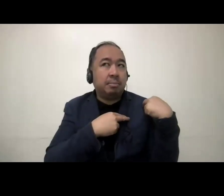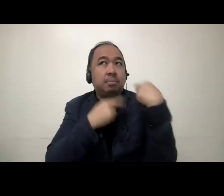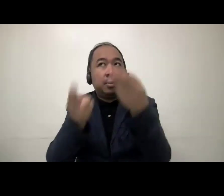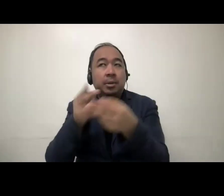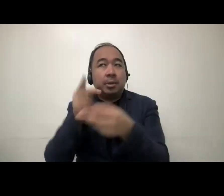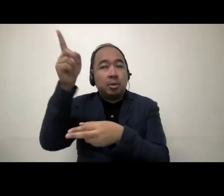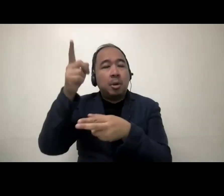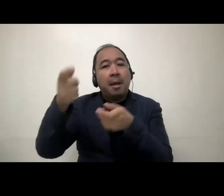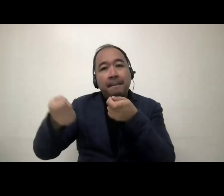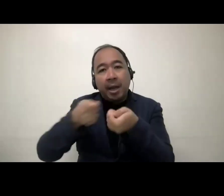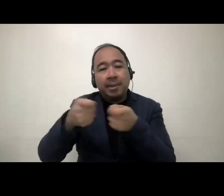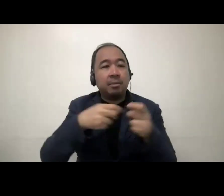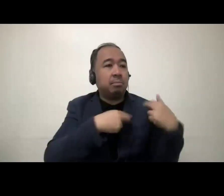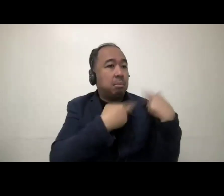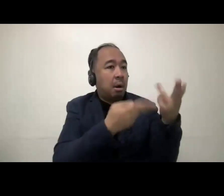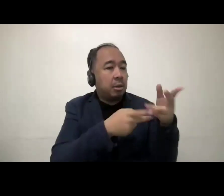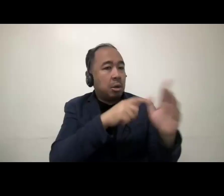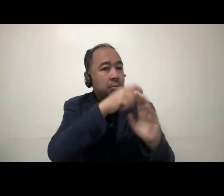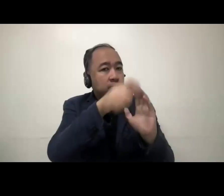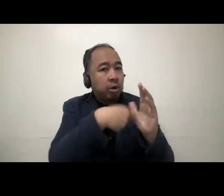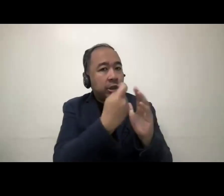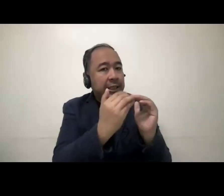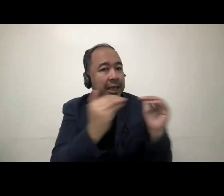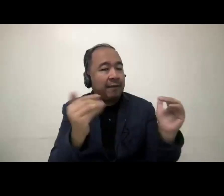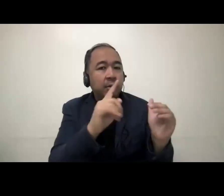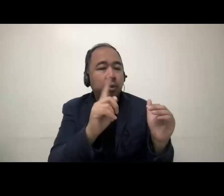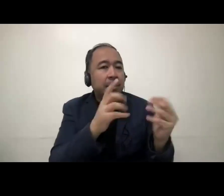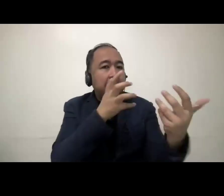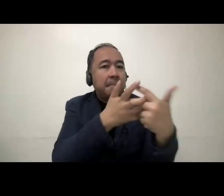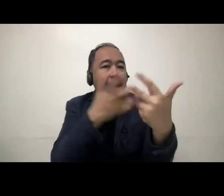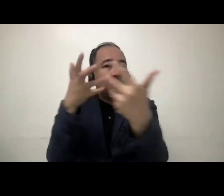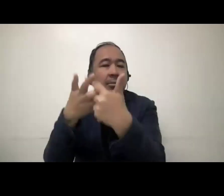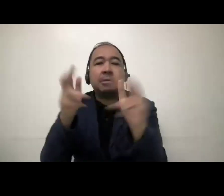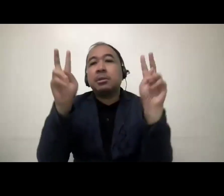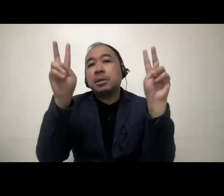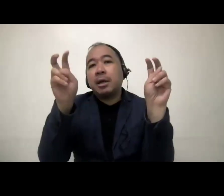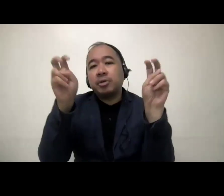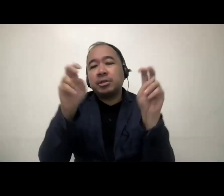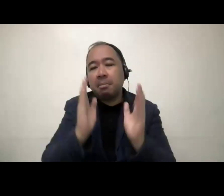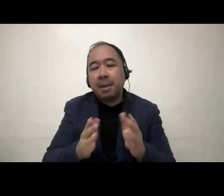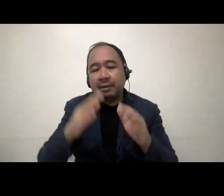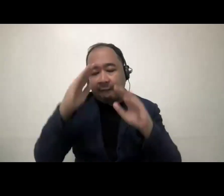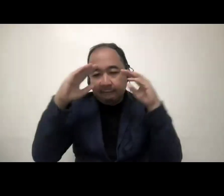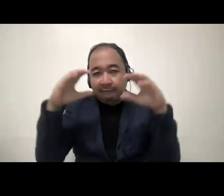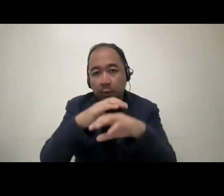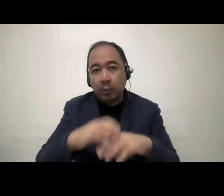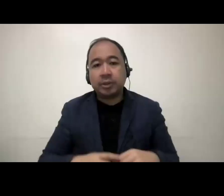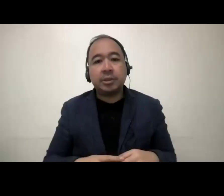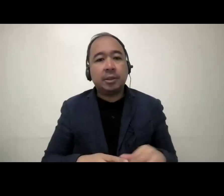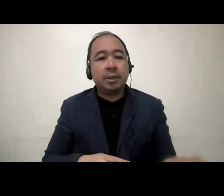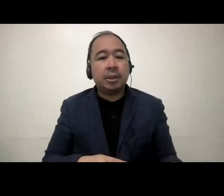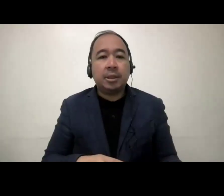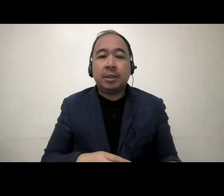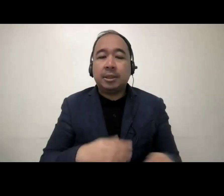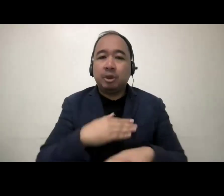and to project promoters in order for them to address the cases that they should be addressing. Thank you. Thank you. And we are almost out